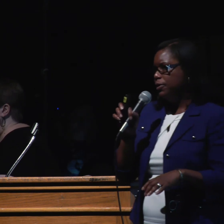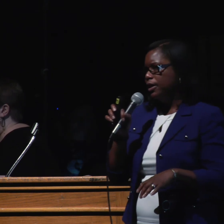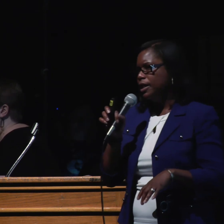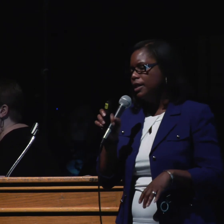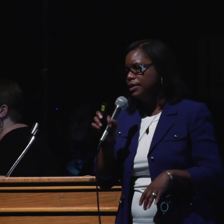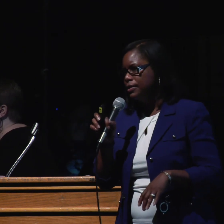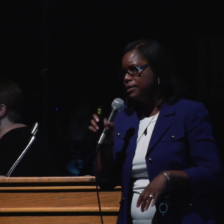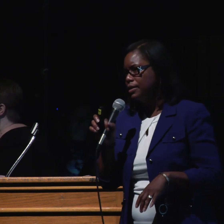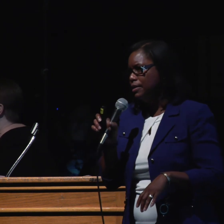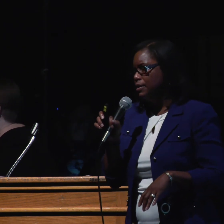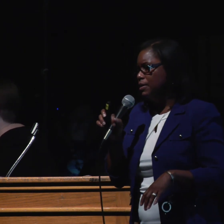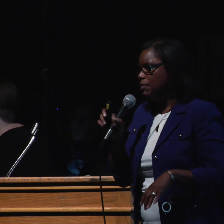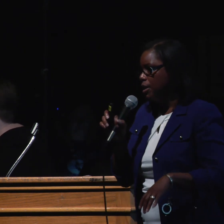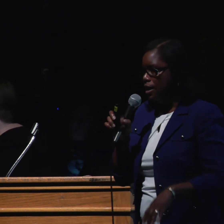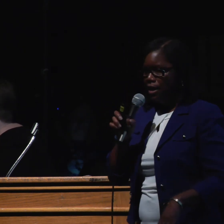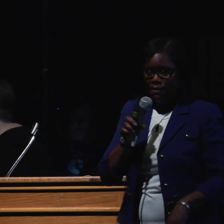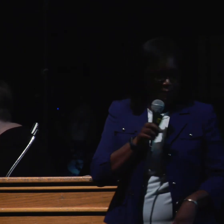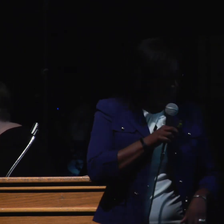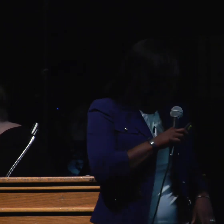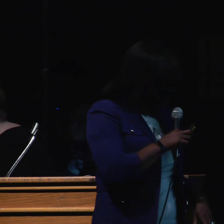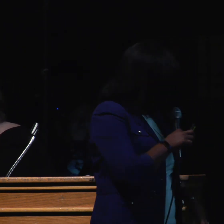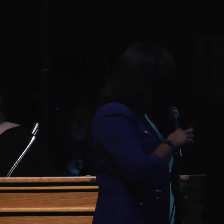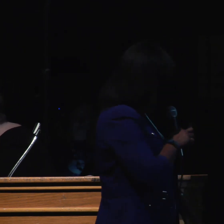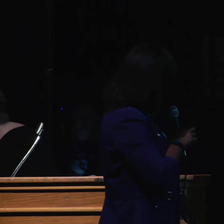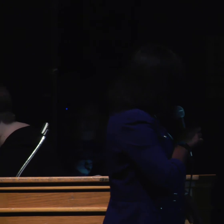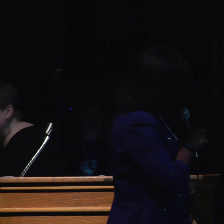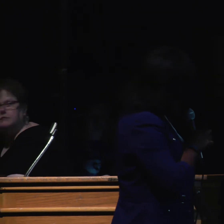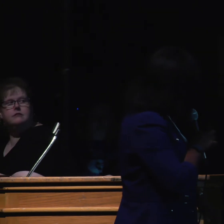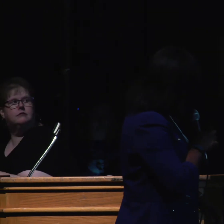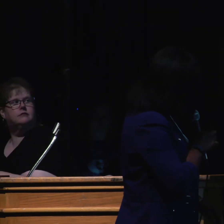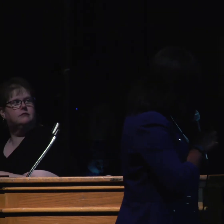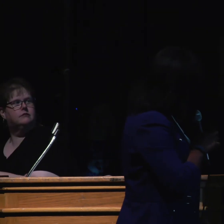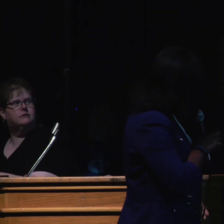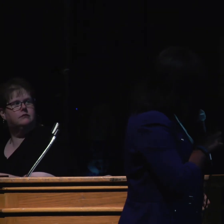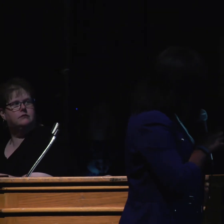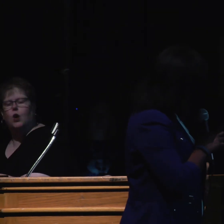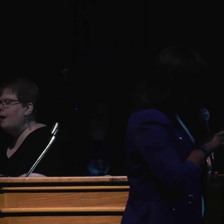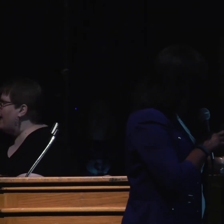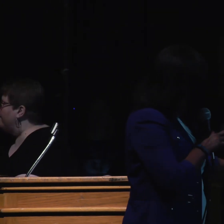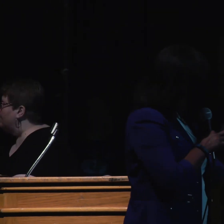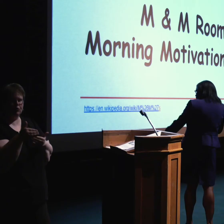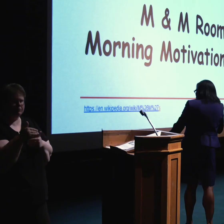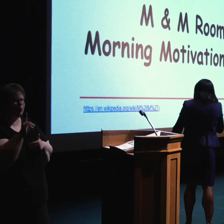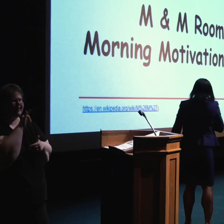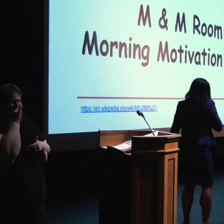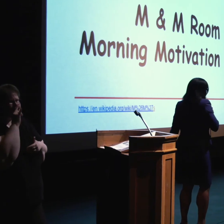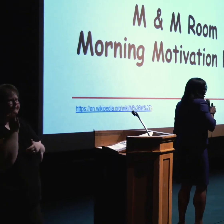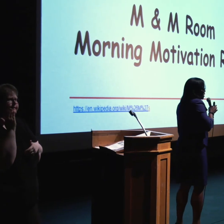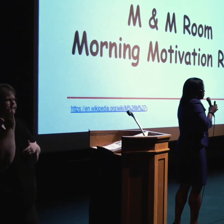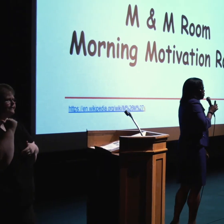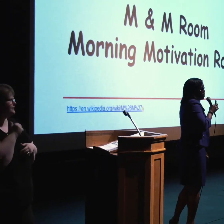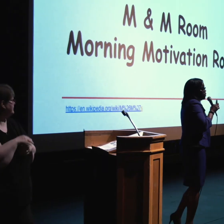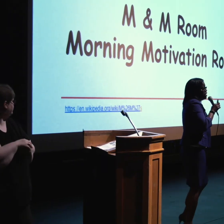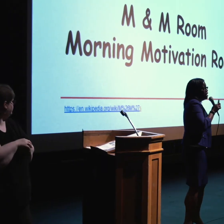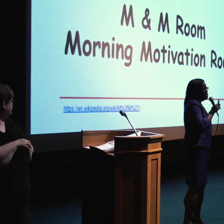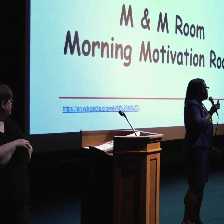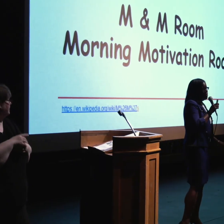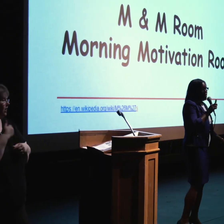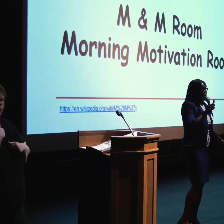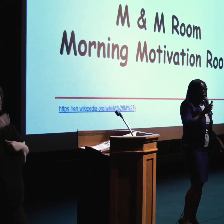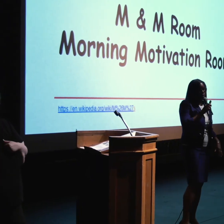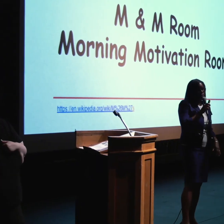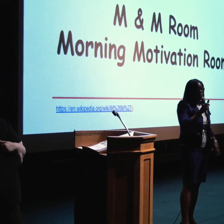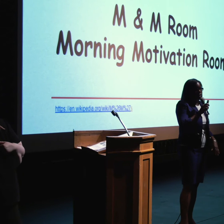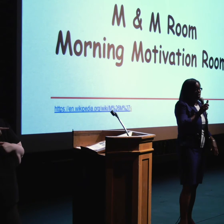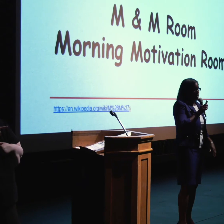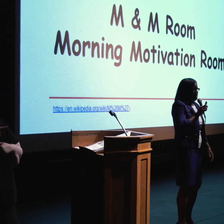rooms for our kids? What if, where are my kids? What if, when we know